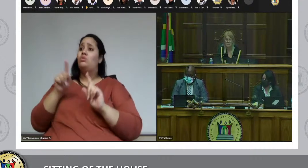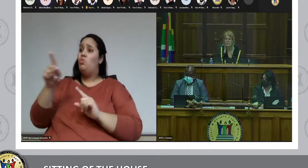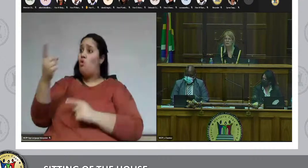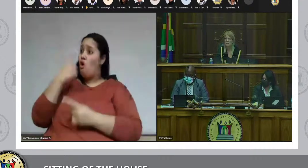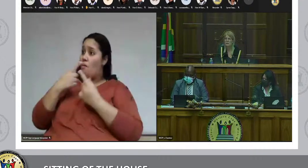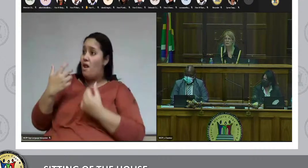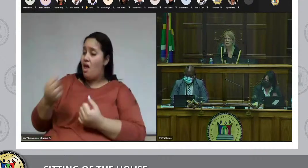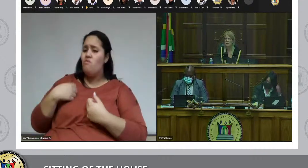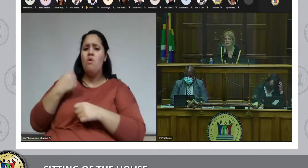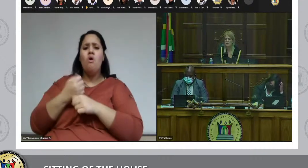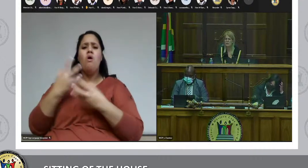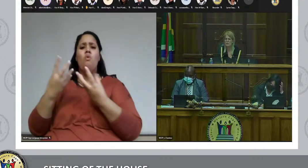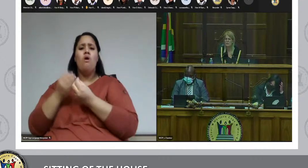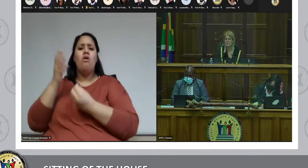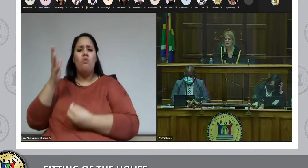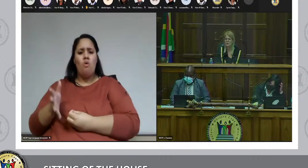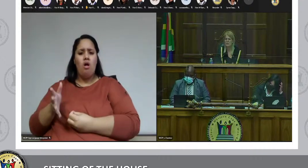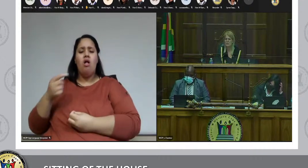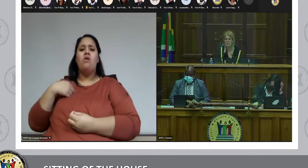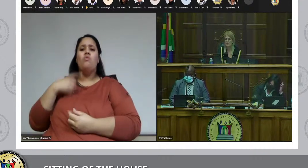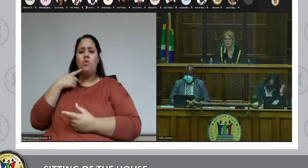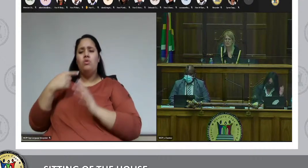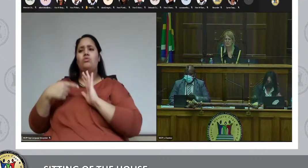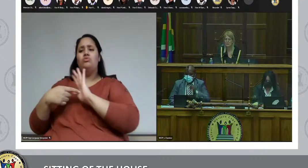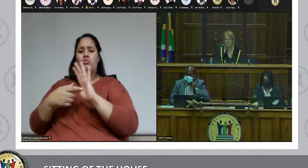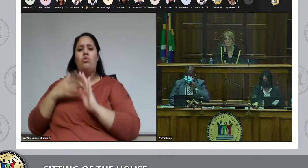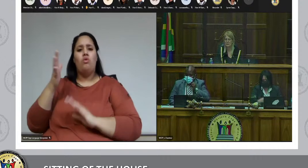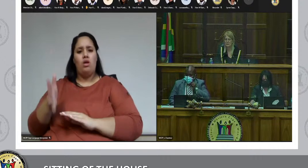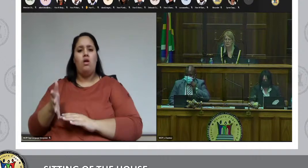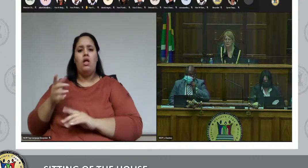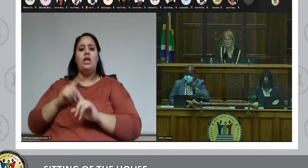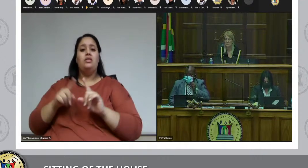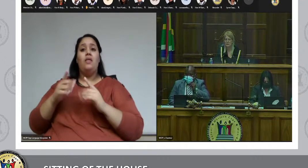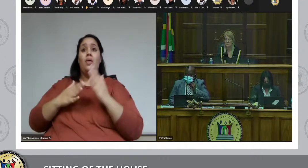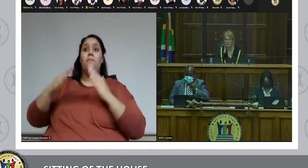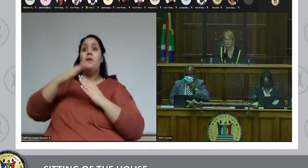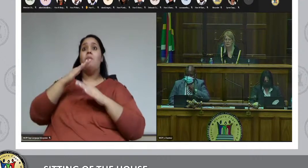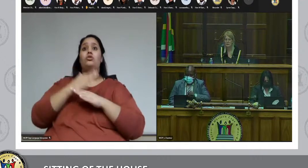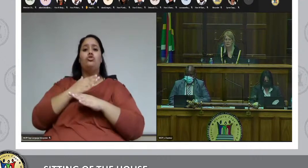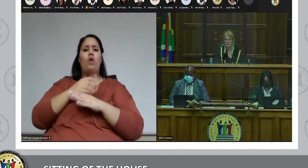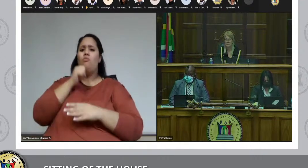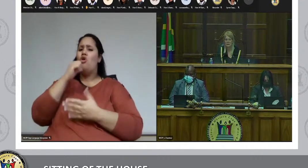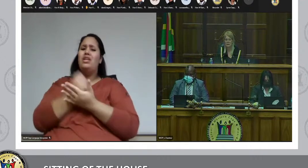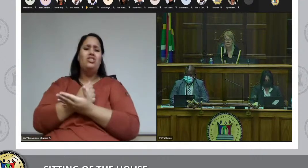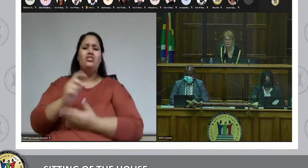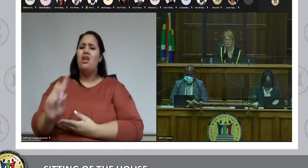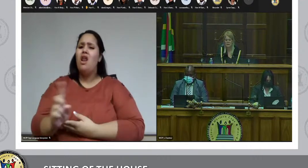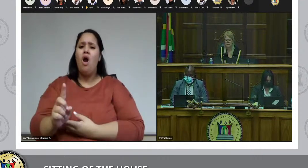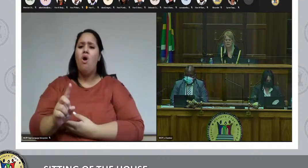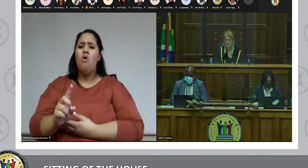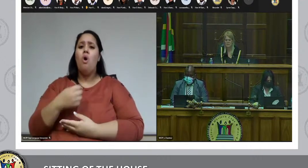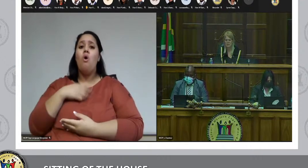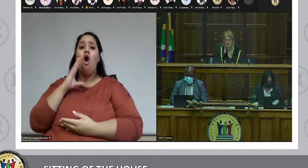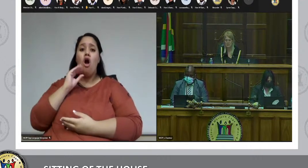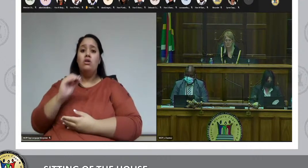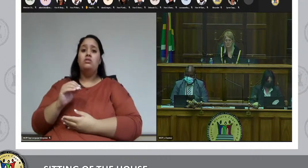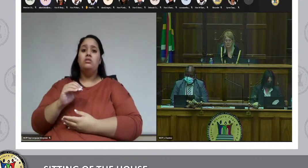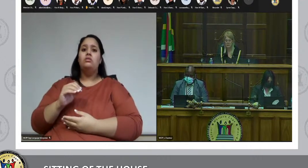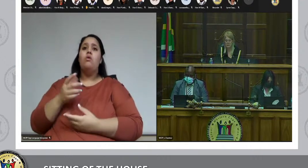and work with them and convince them. And as I said, their primary job is not to register. We're just asking them, listen, while you're